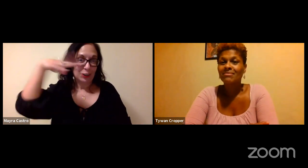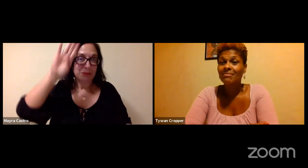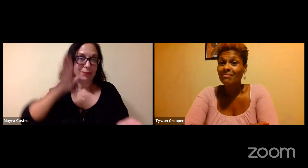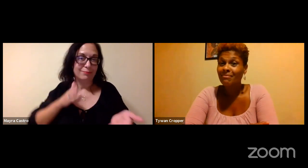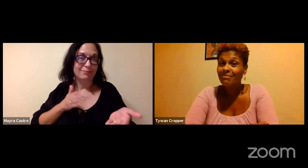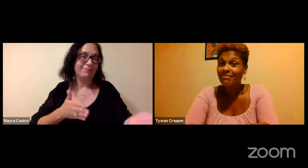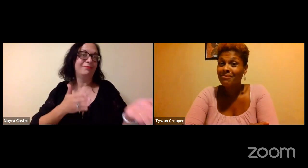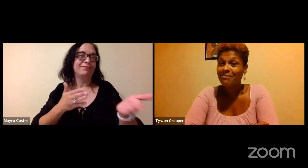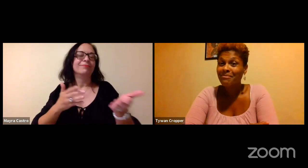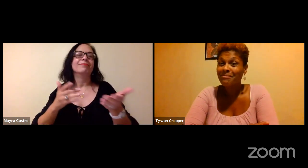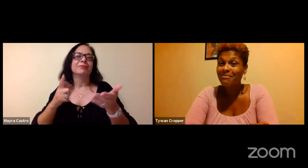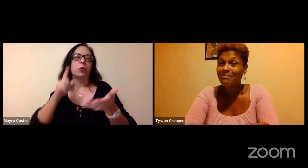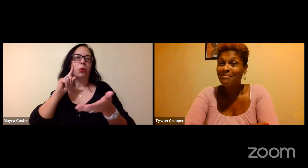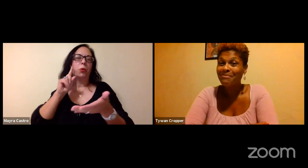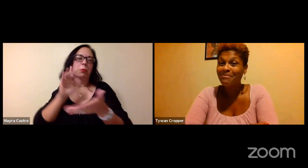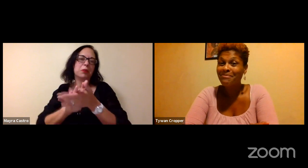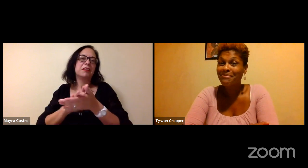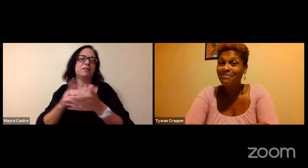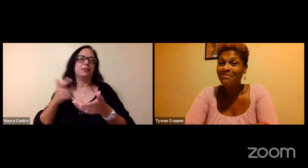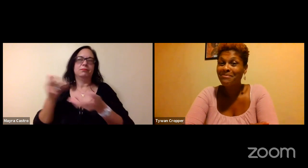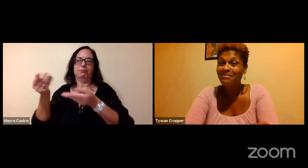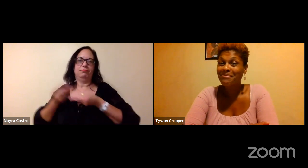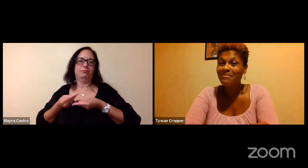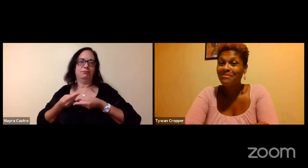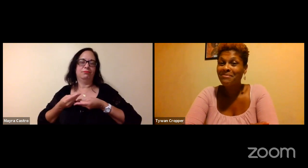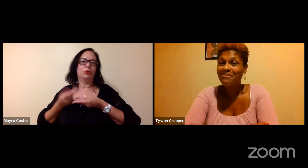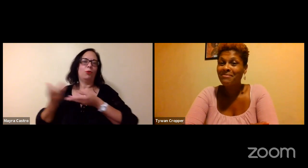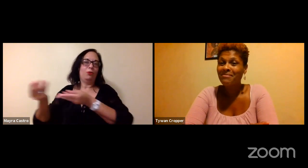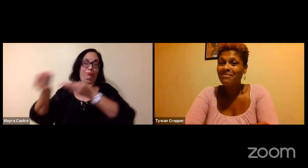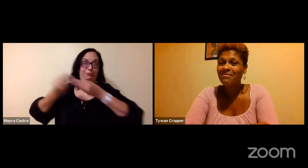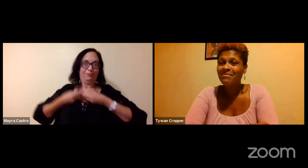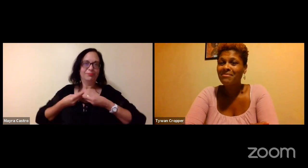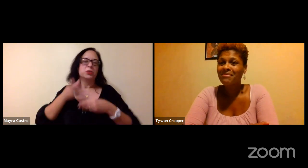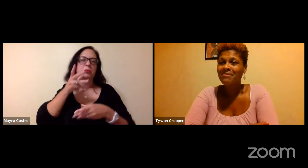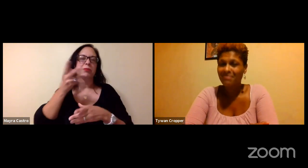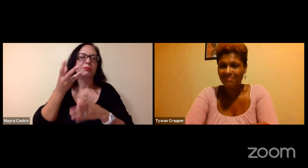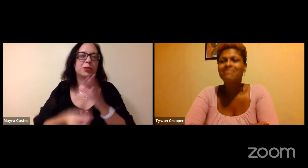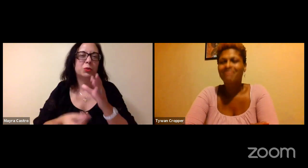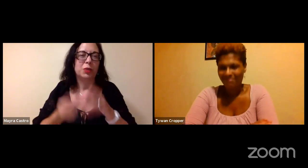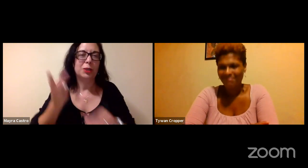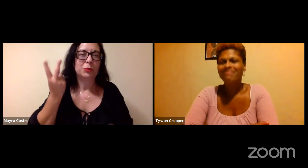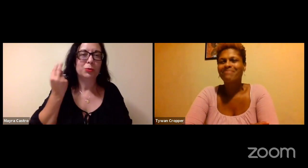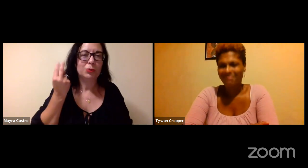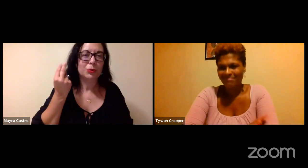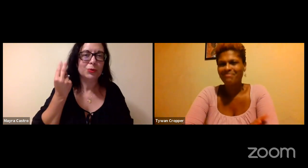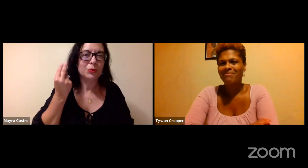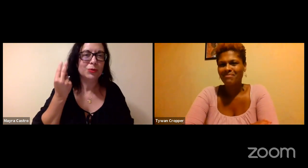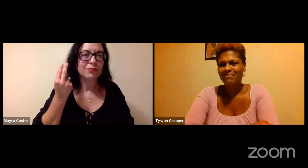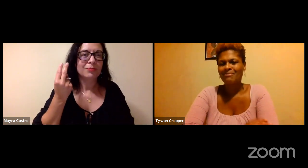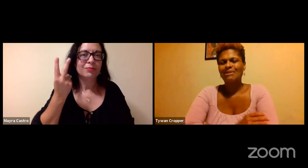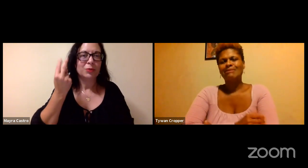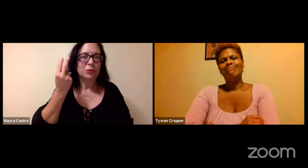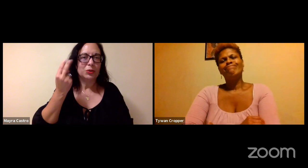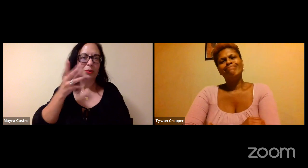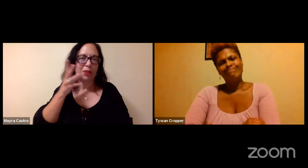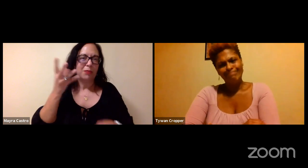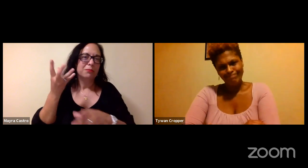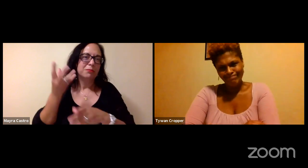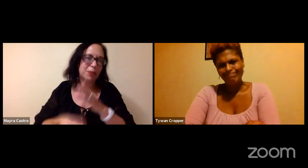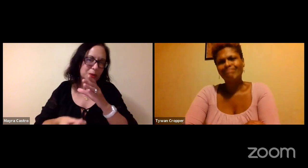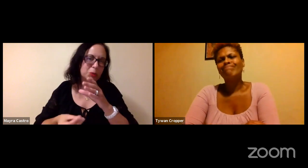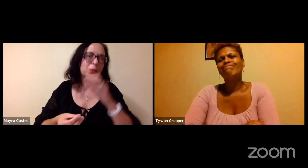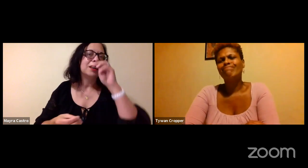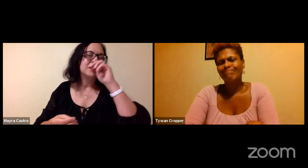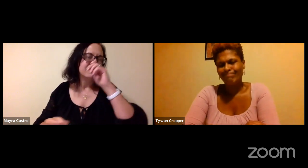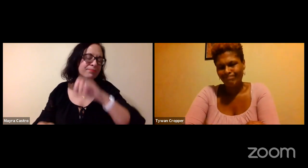And then I started keeping the tradition of her recipes and cooking them. My mom passed away